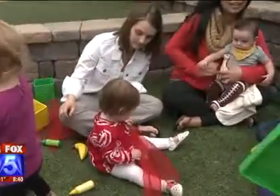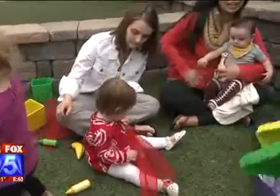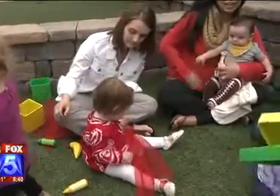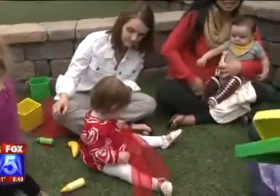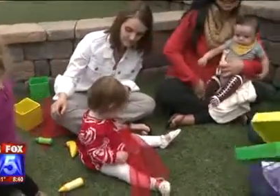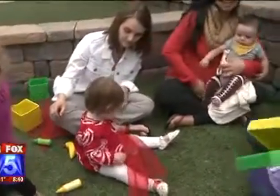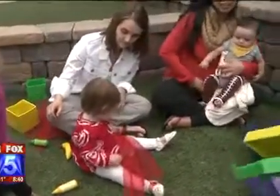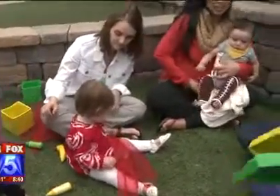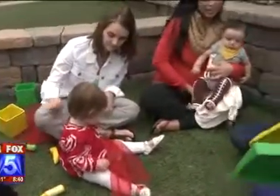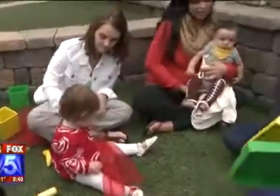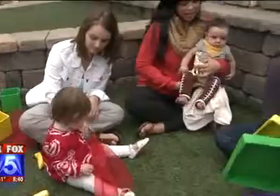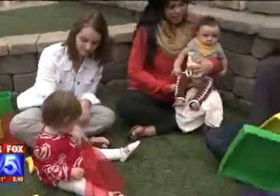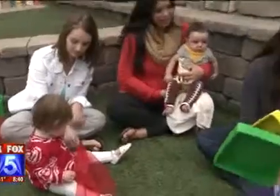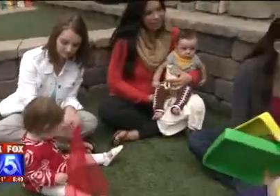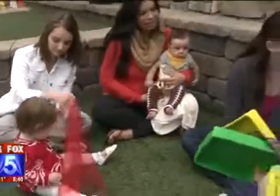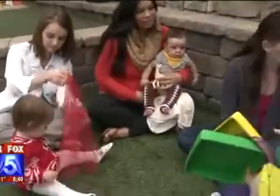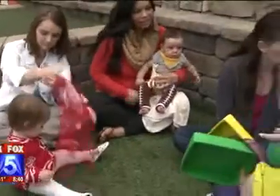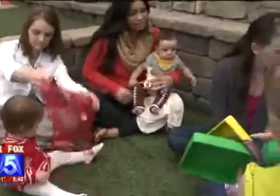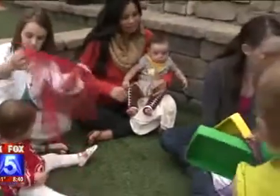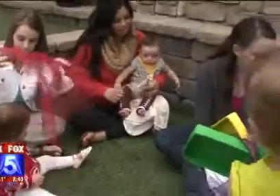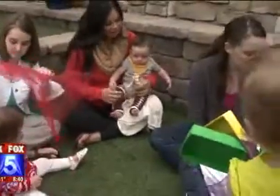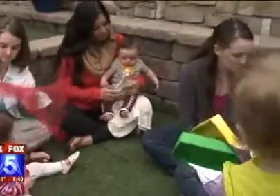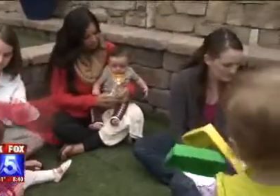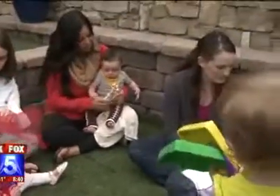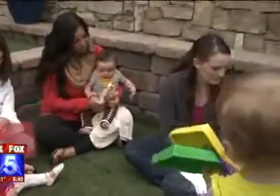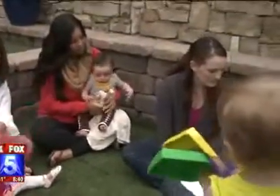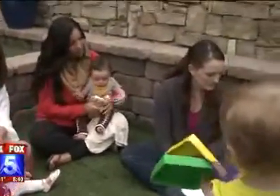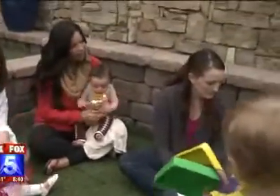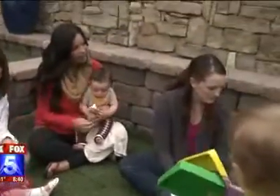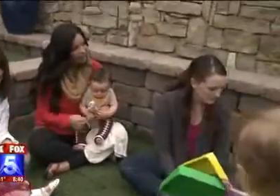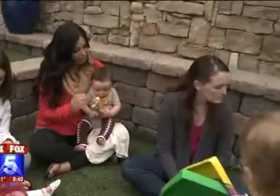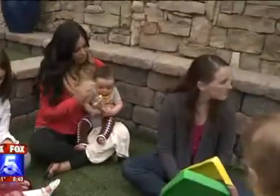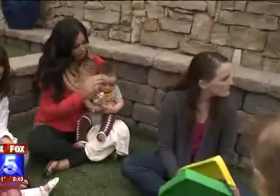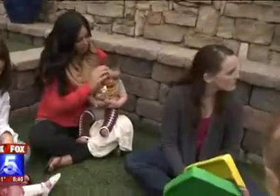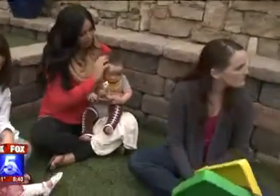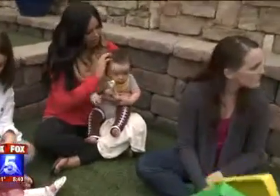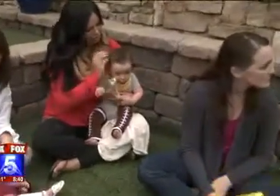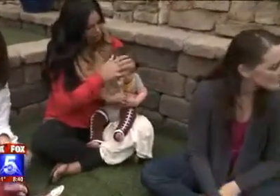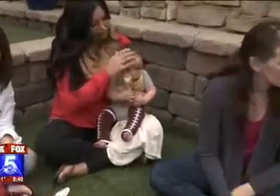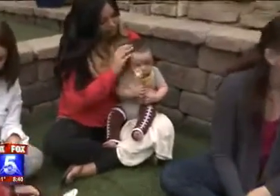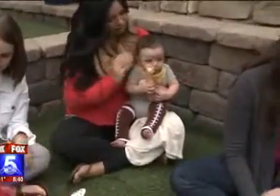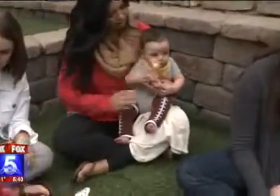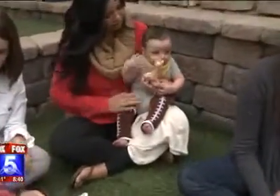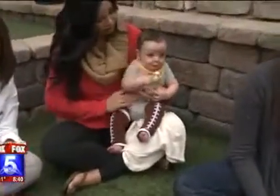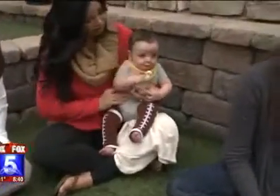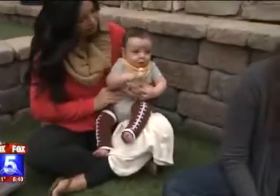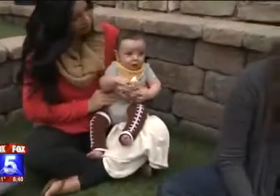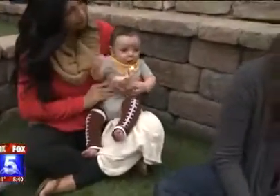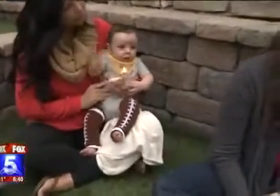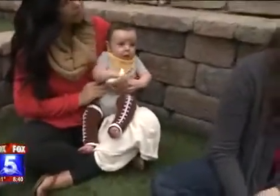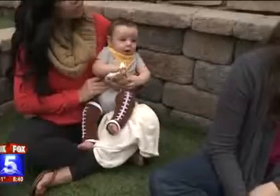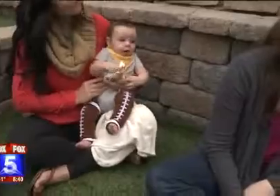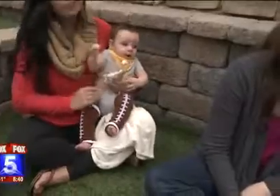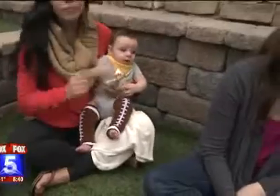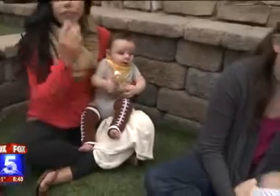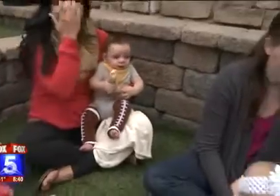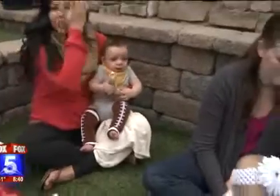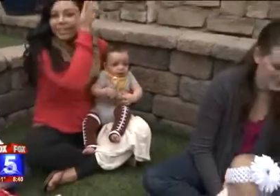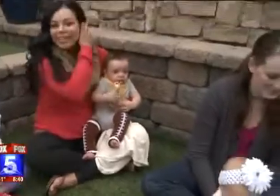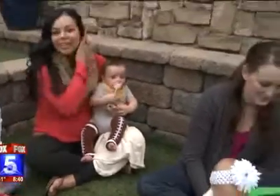ages. My youngest one signed at 2 months. Sometimes it takes... Two months old, the baby signing? I am not kidding. Milk. That was his first sign. Oh, milk. Let's